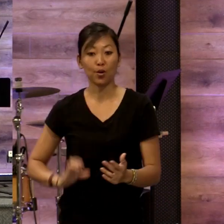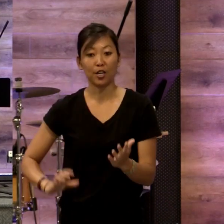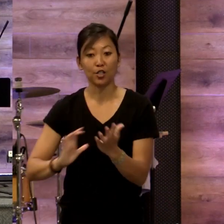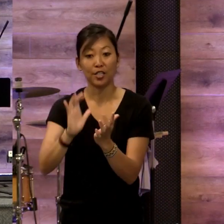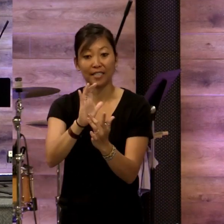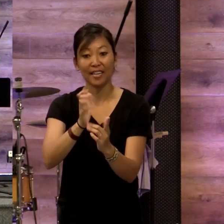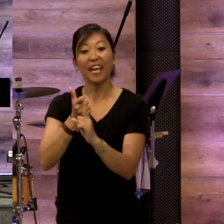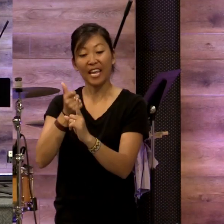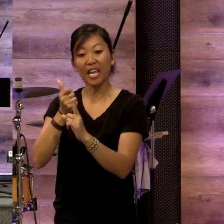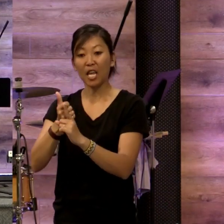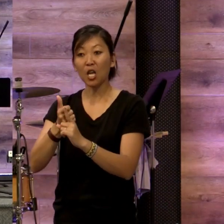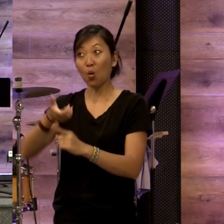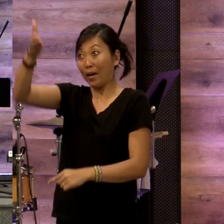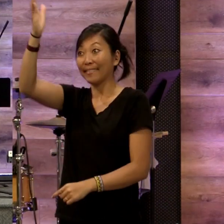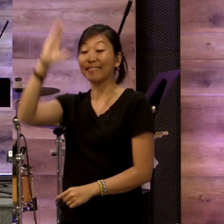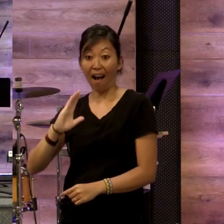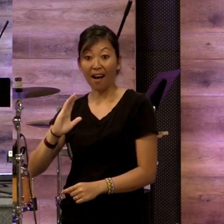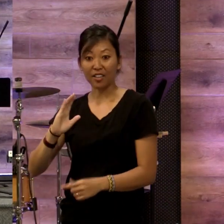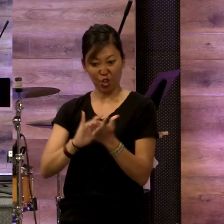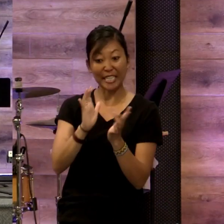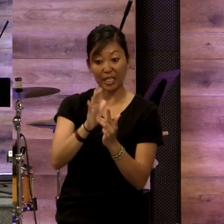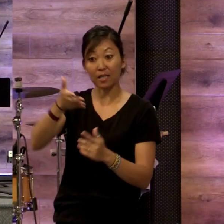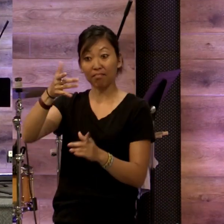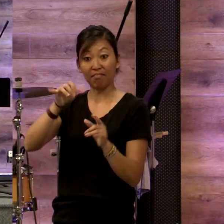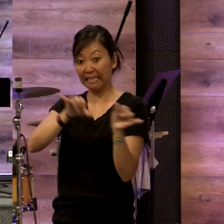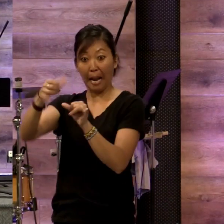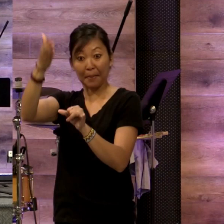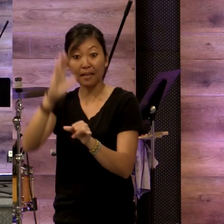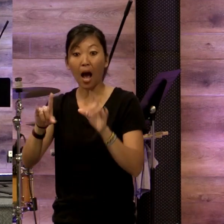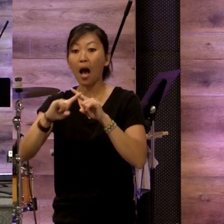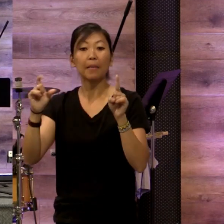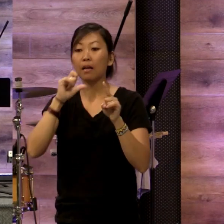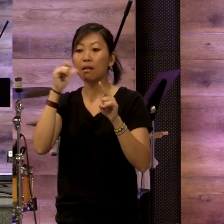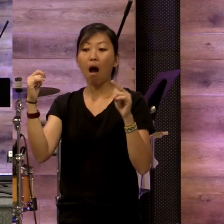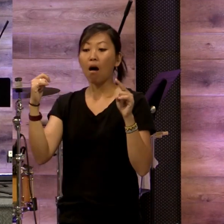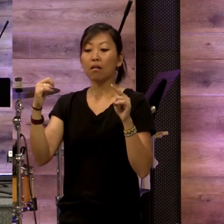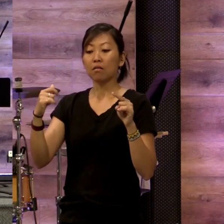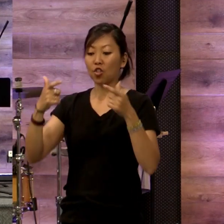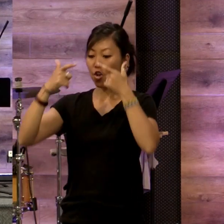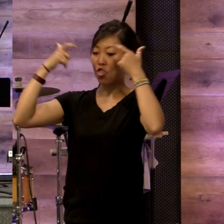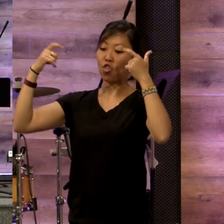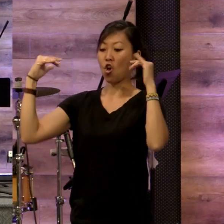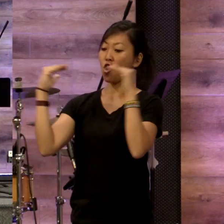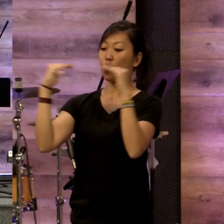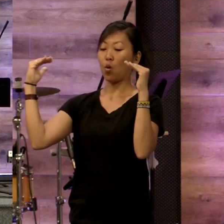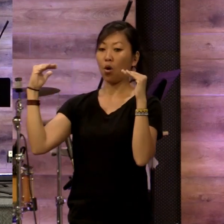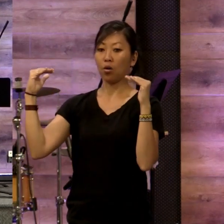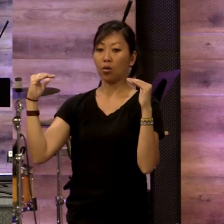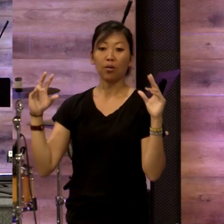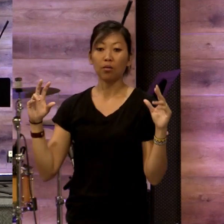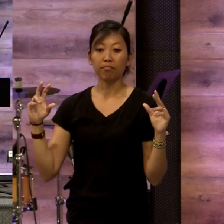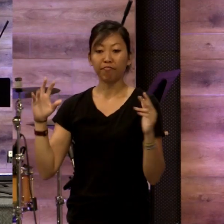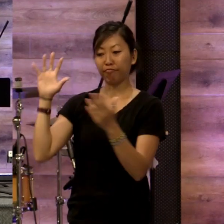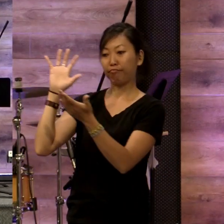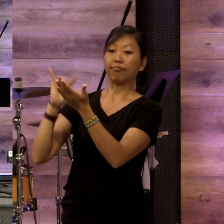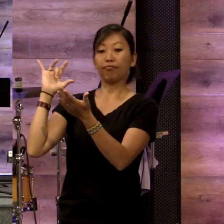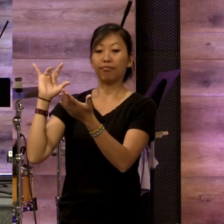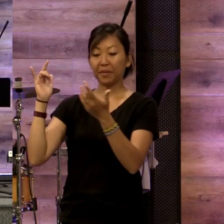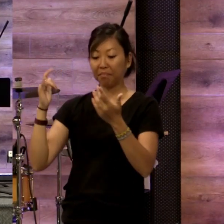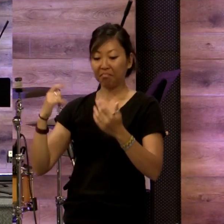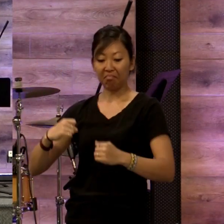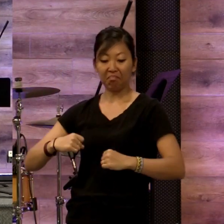of God, did not count equality with God a thing to be grasped, used, exploited for his own